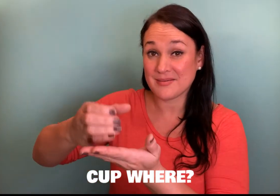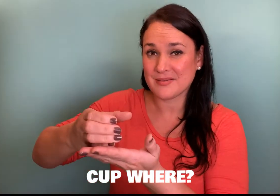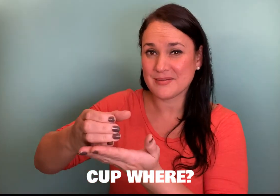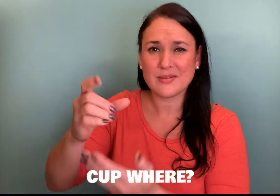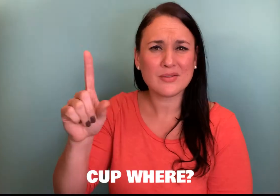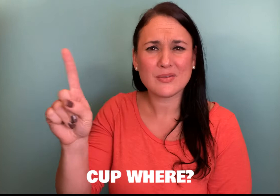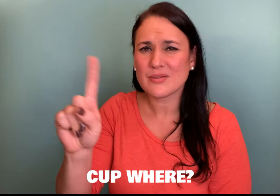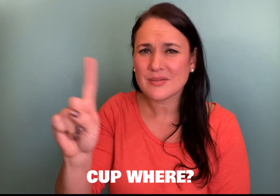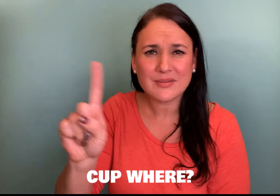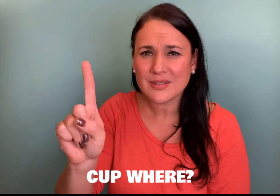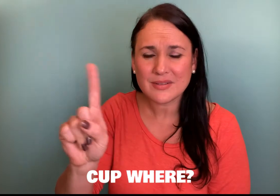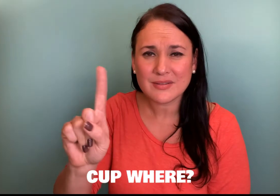Cup, where?